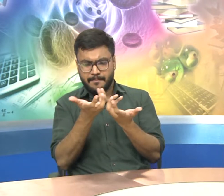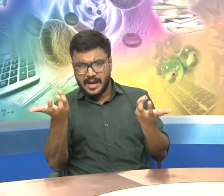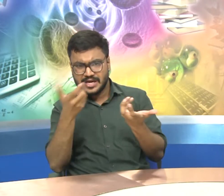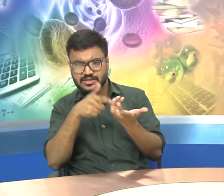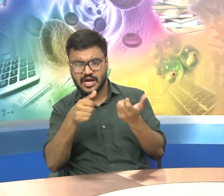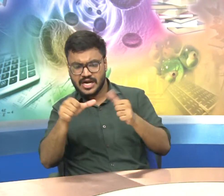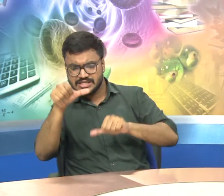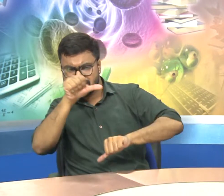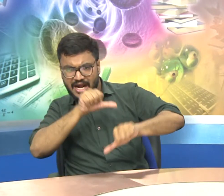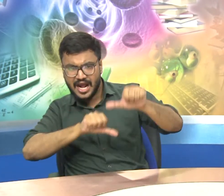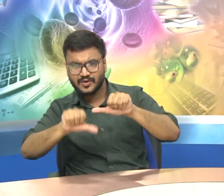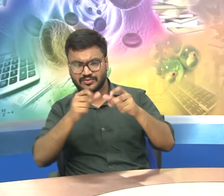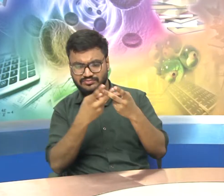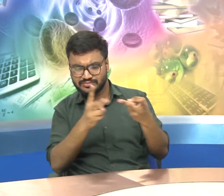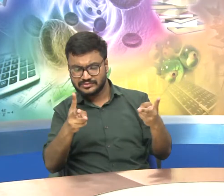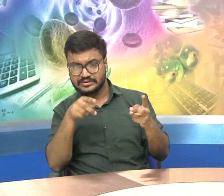Is first, you will be